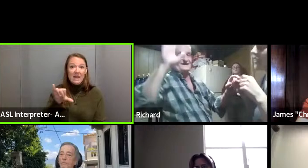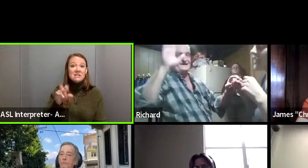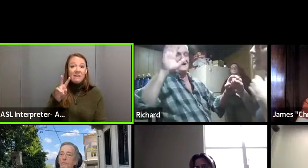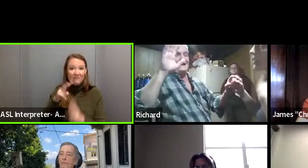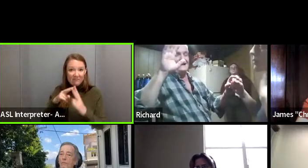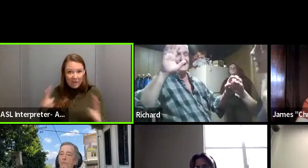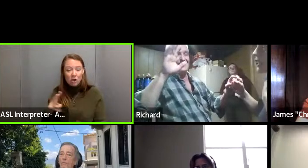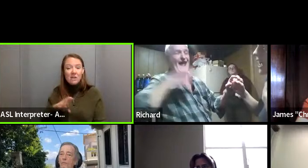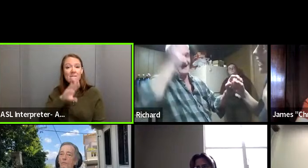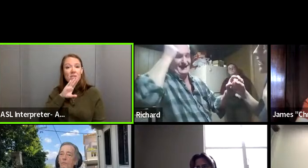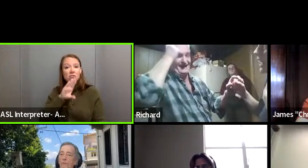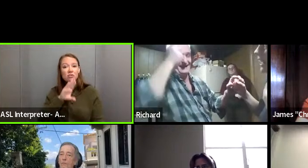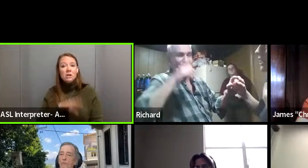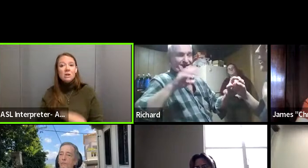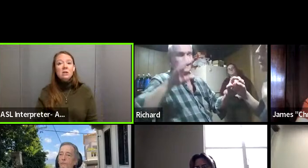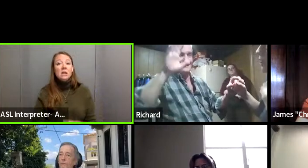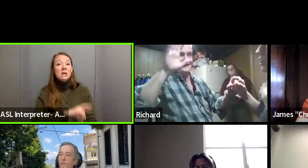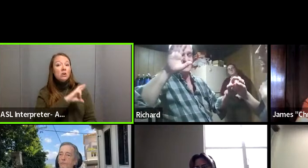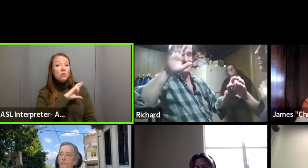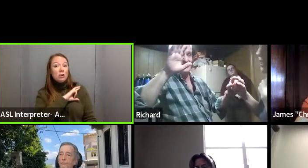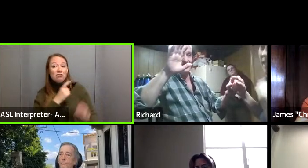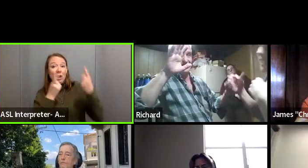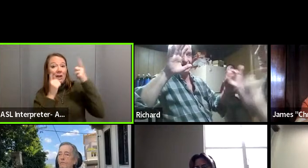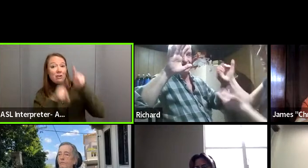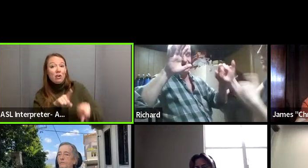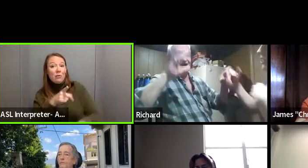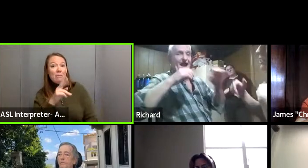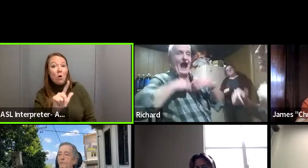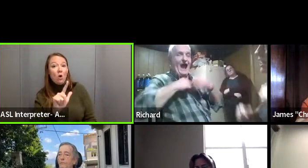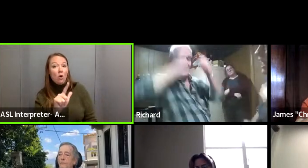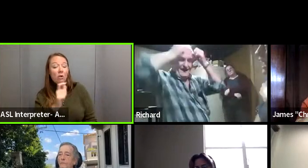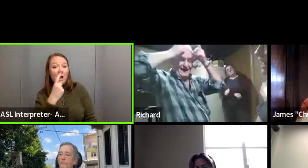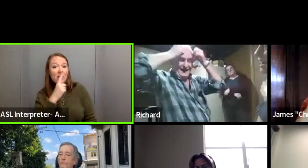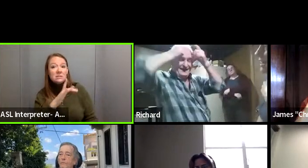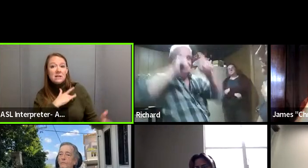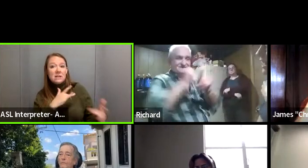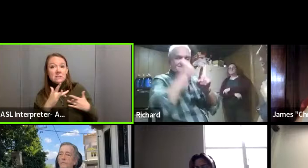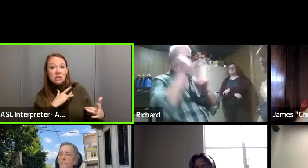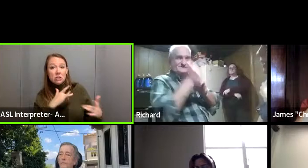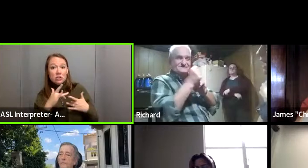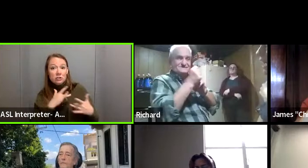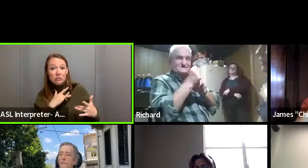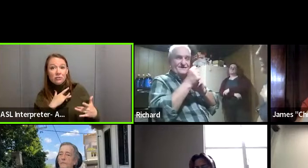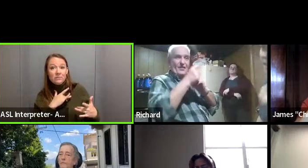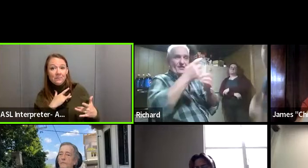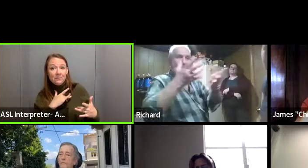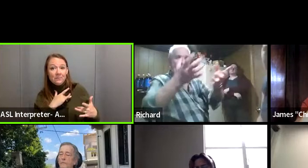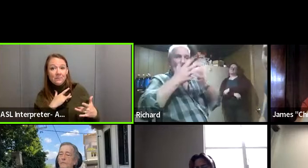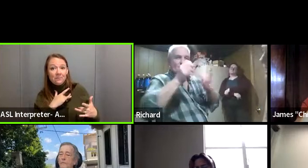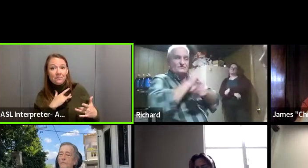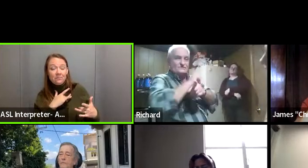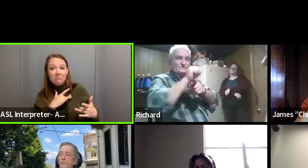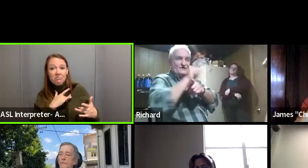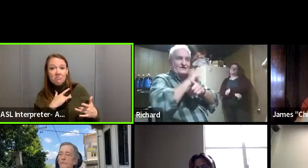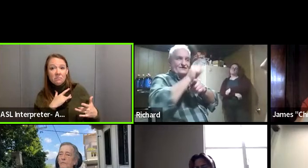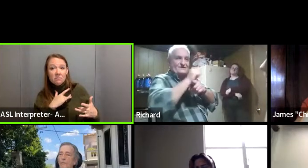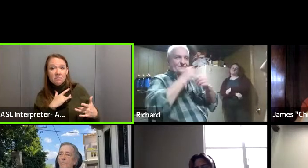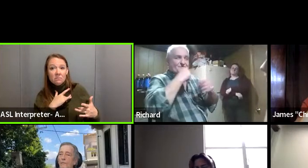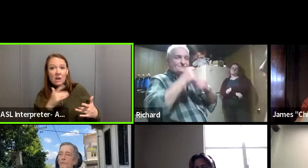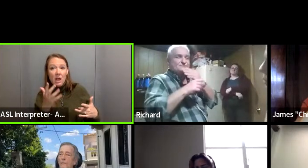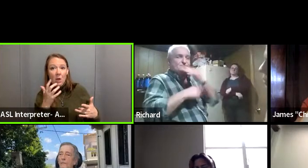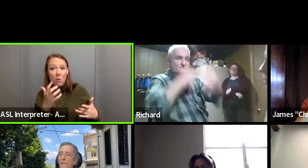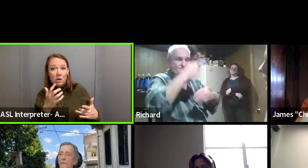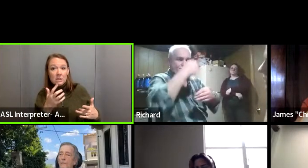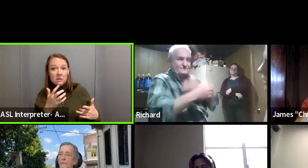Yeah, this is Rich. I agree with Paul and I understand his concerns. And I would like to say that